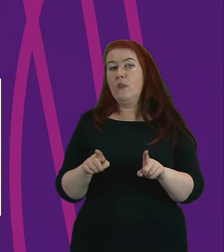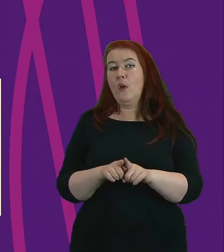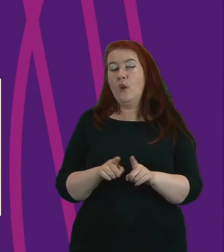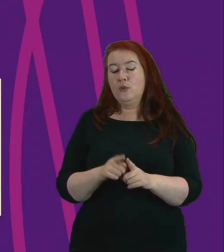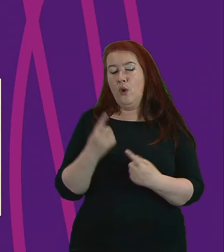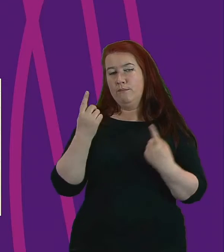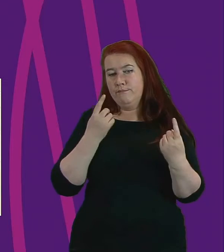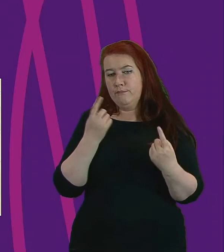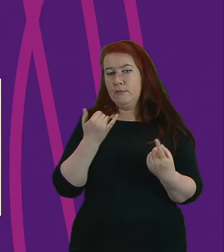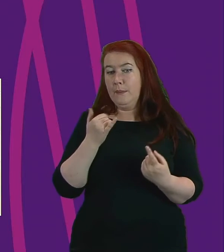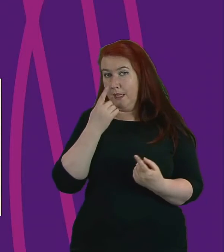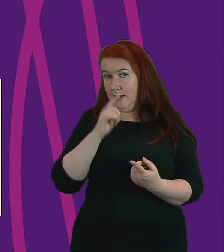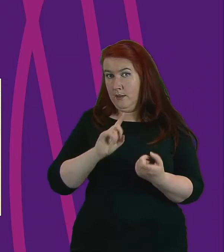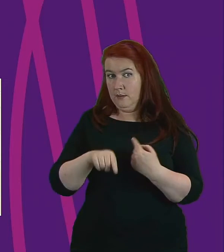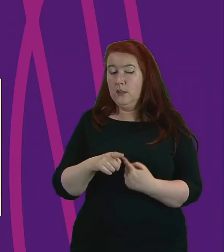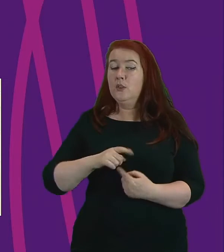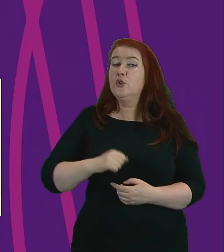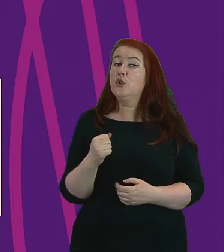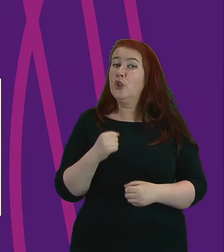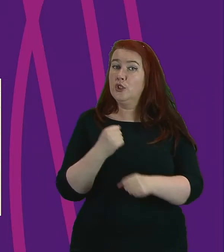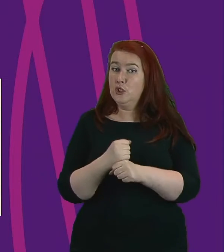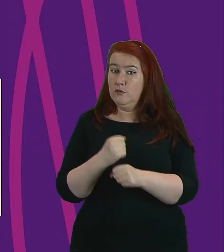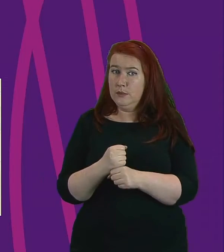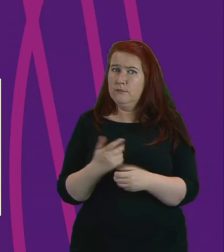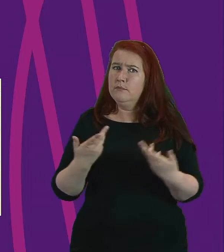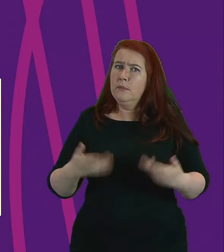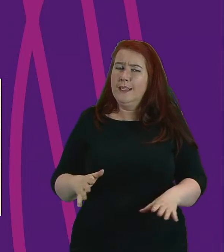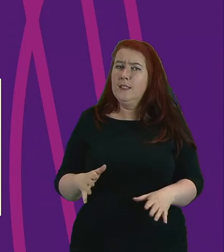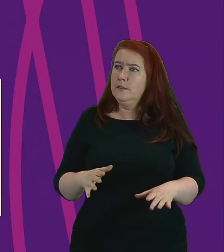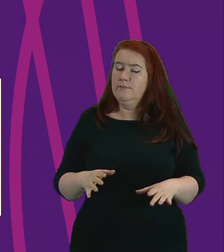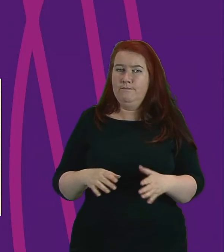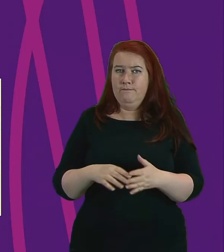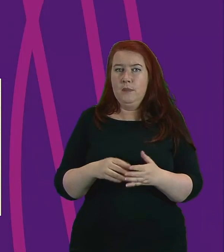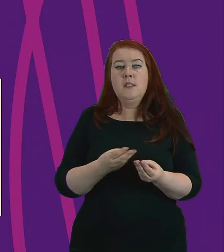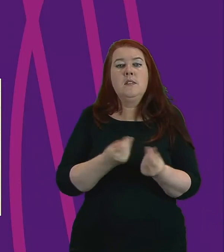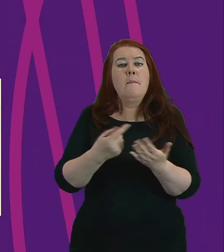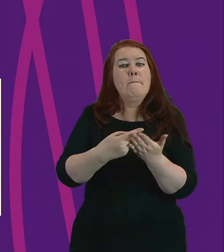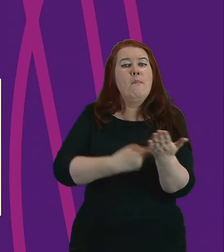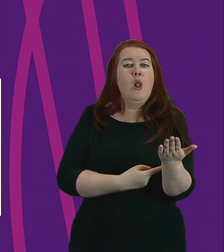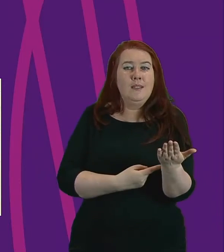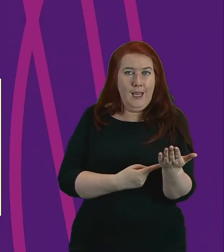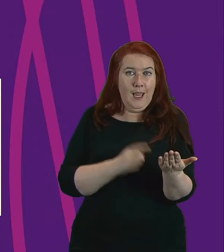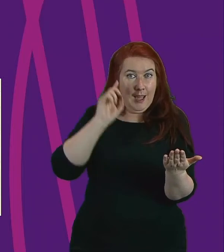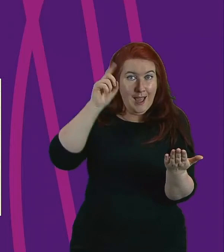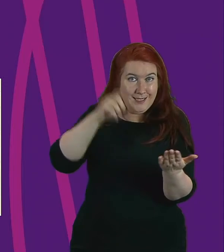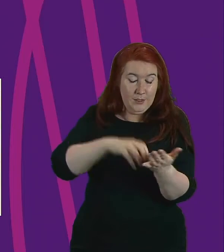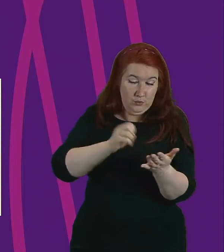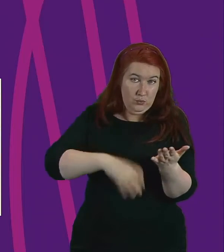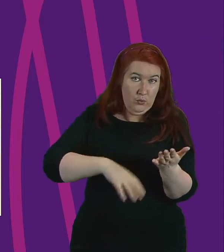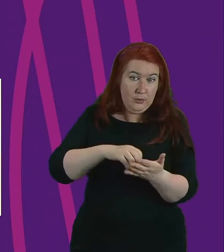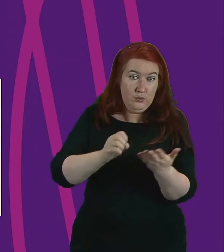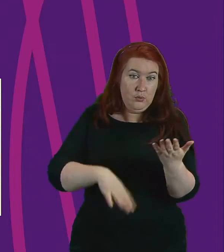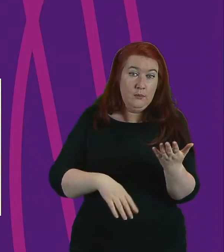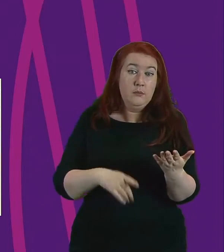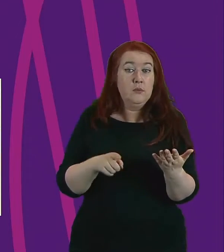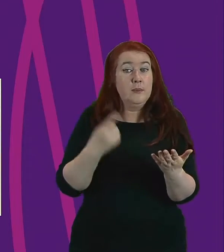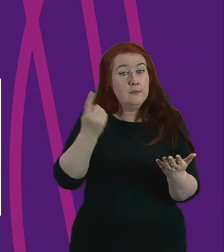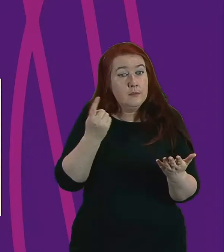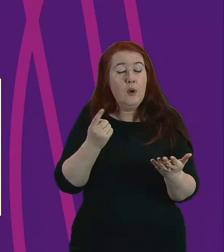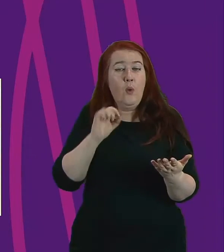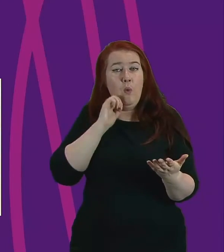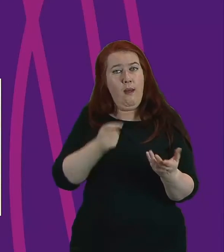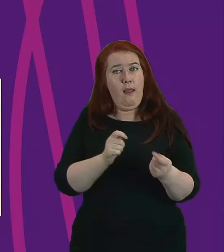Scottish Government, given that it has abandoned certain policy initiatives, has looked at further reallocating funds